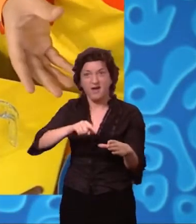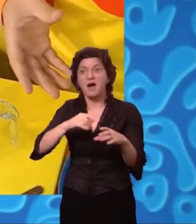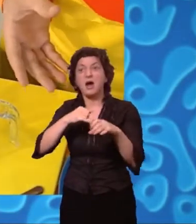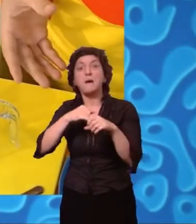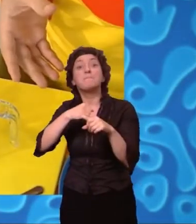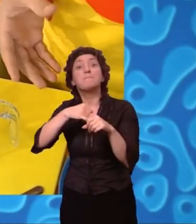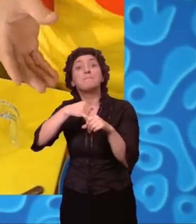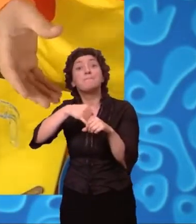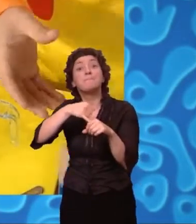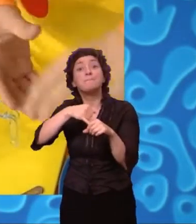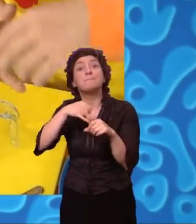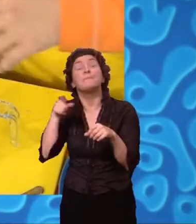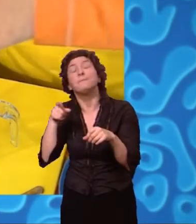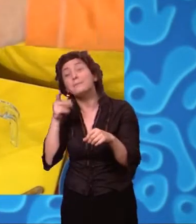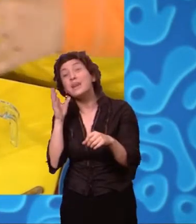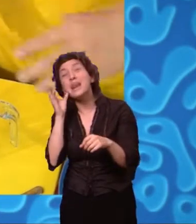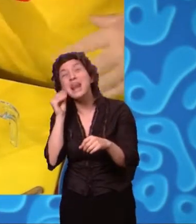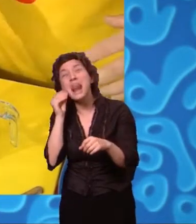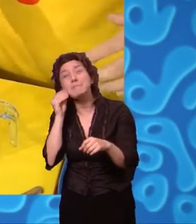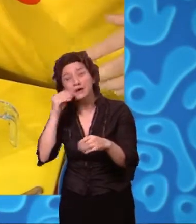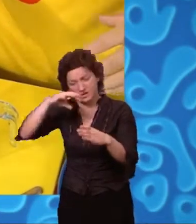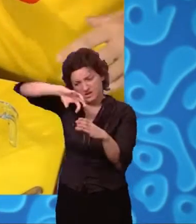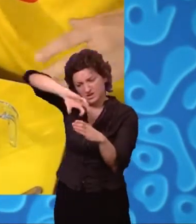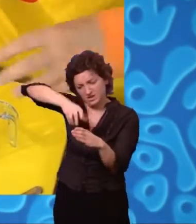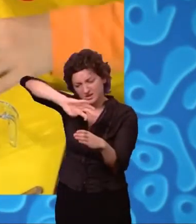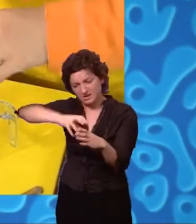the lemon juice,